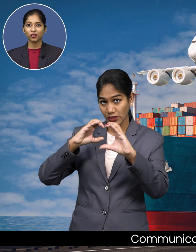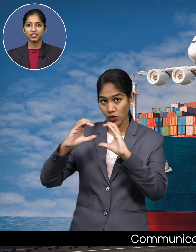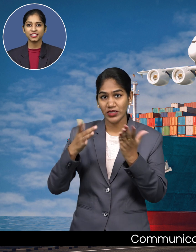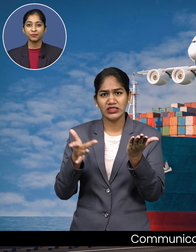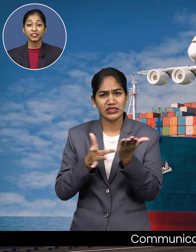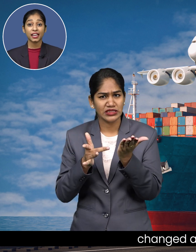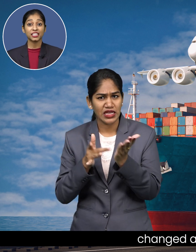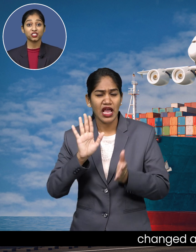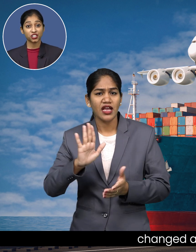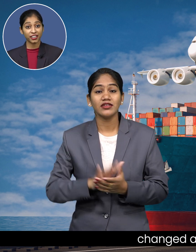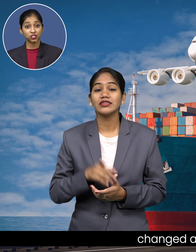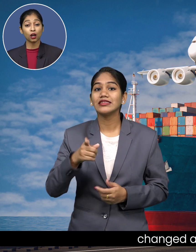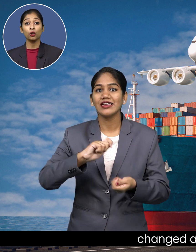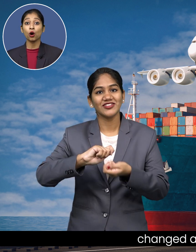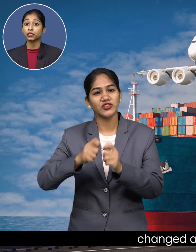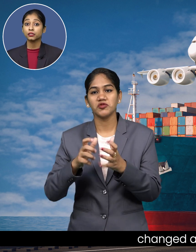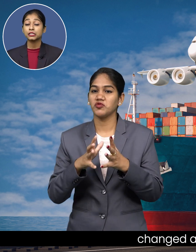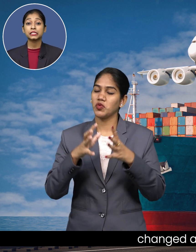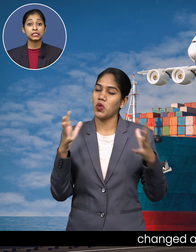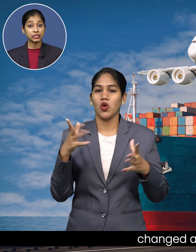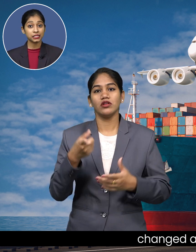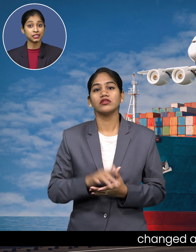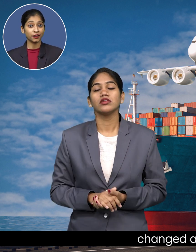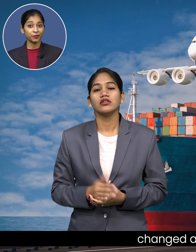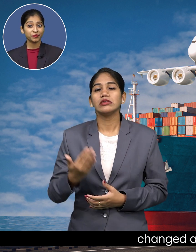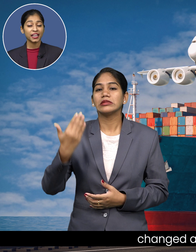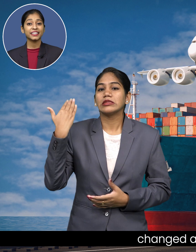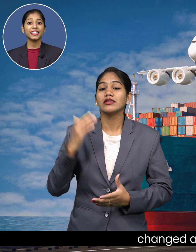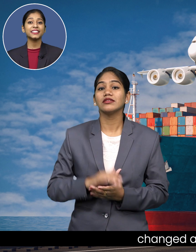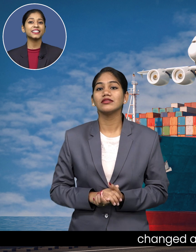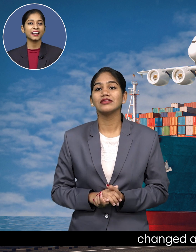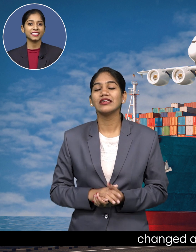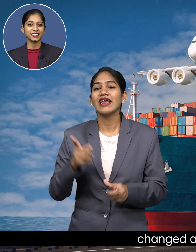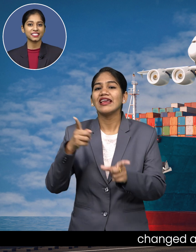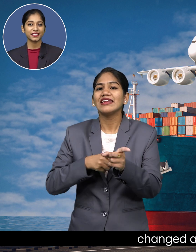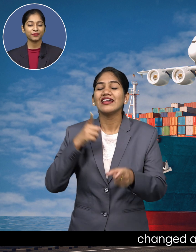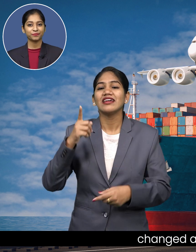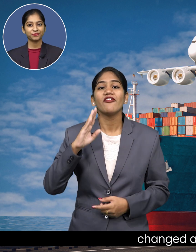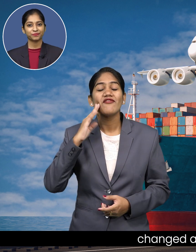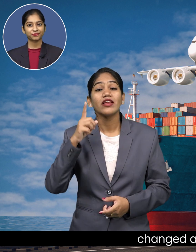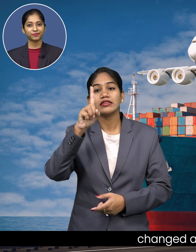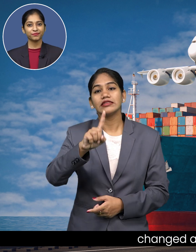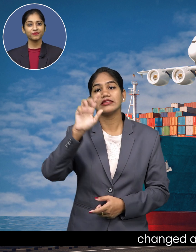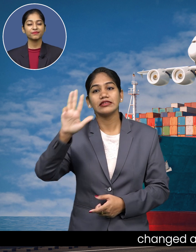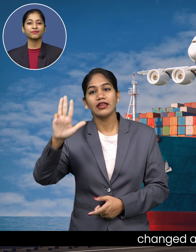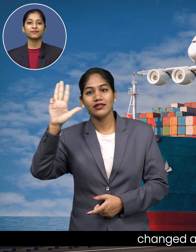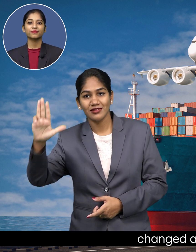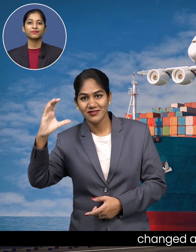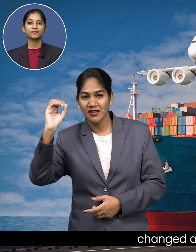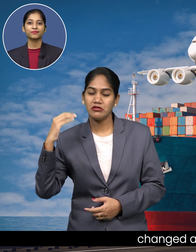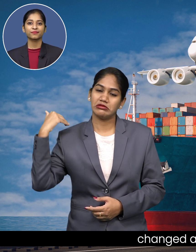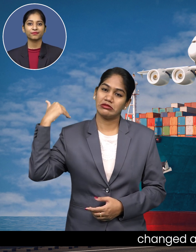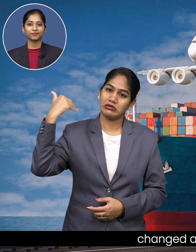Communication technology has changed a lot since the 1990s.